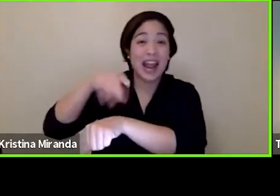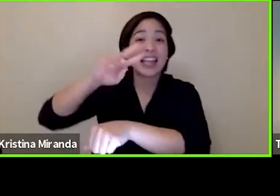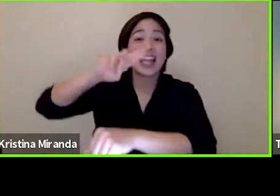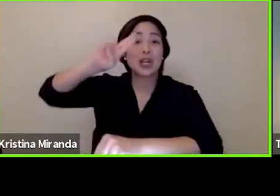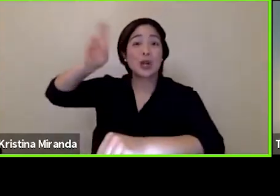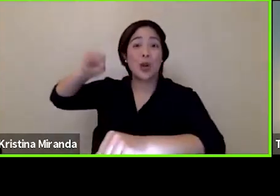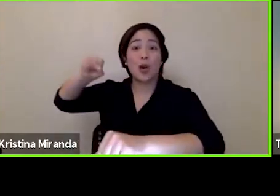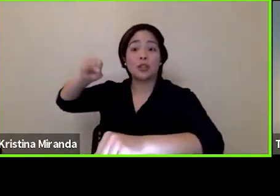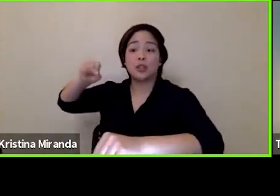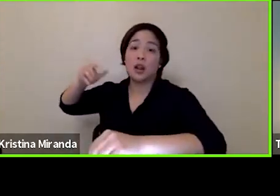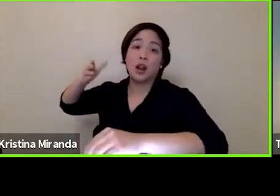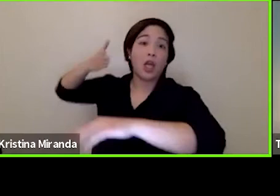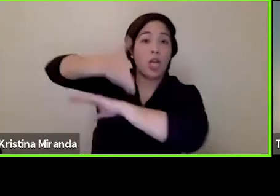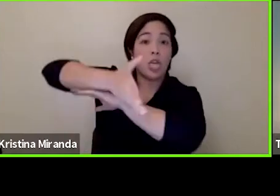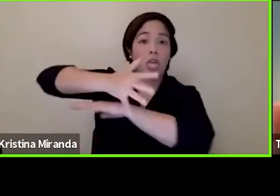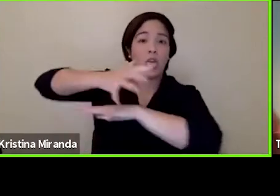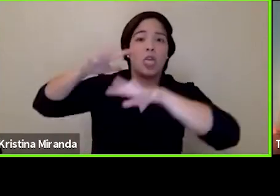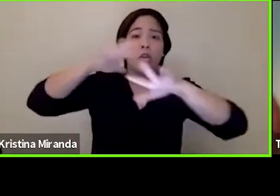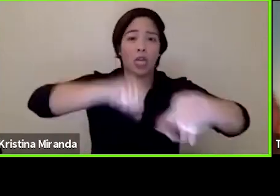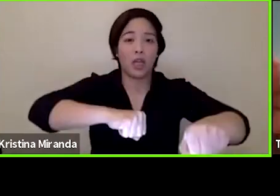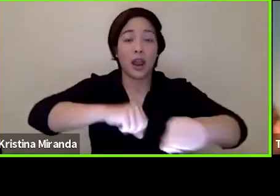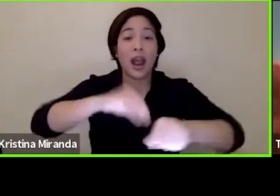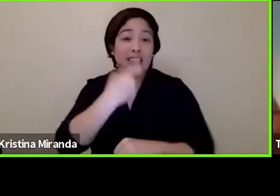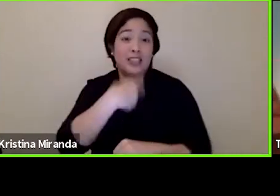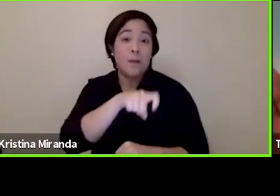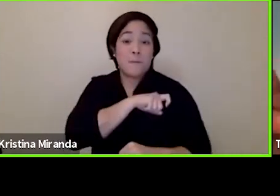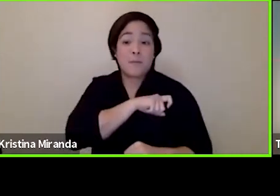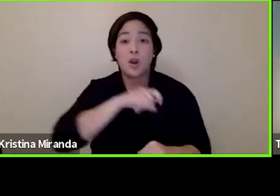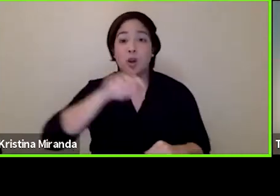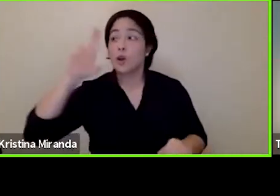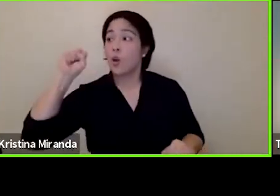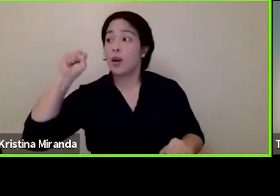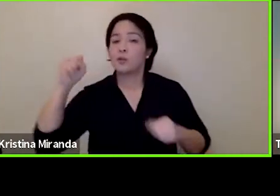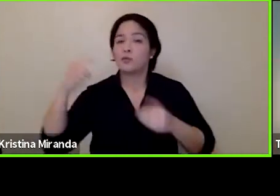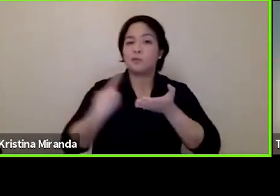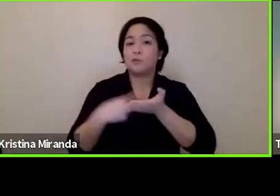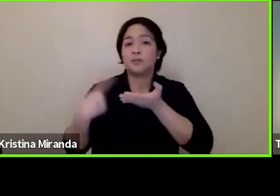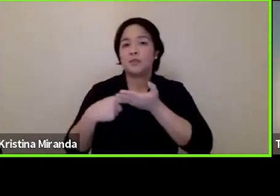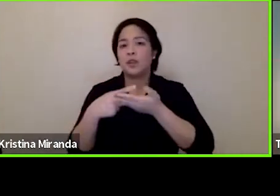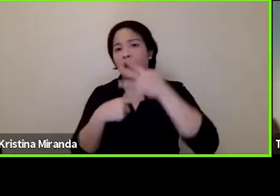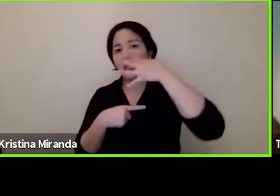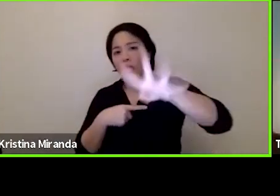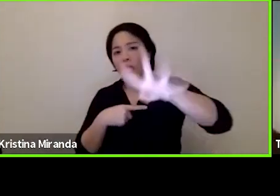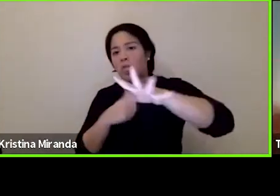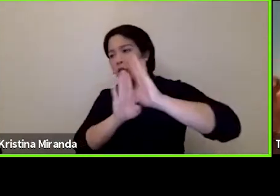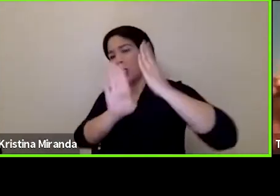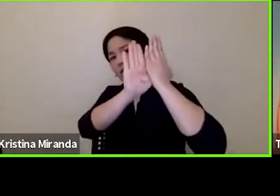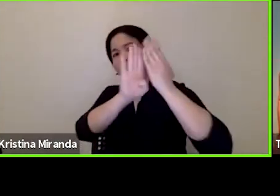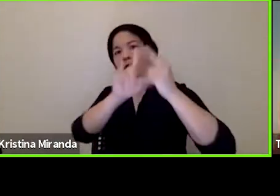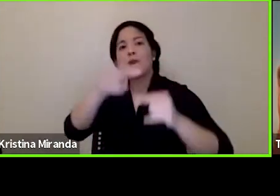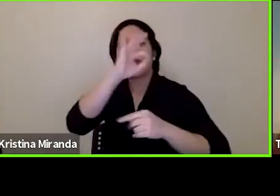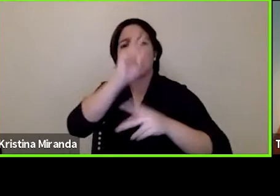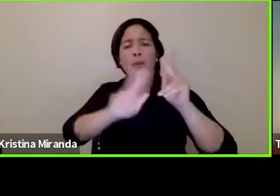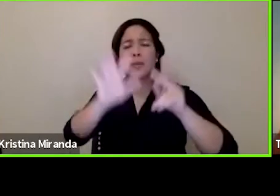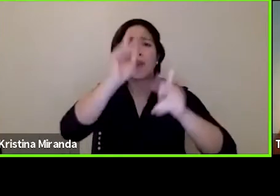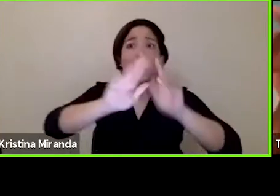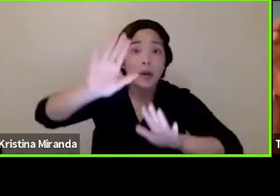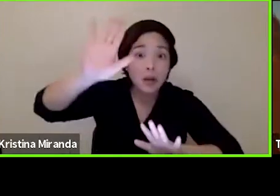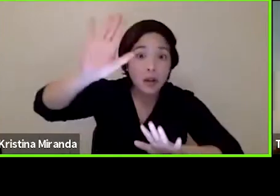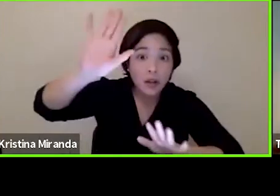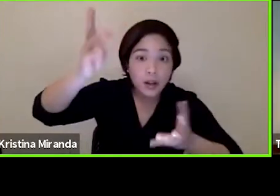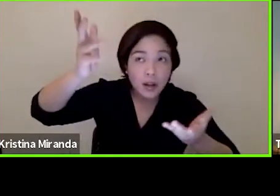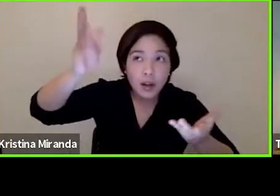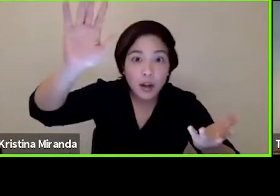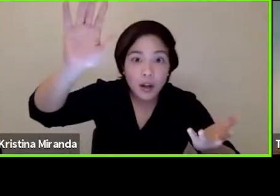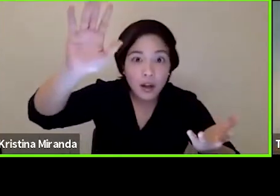States took over. Spain and the United States are having a discussion and leaving out the Philippine people. The Philippine people said, I'm sorry,